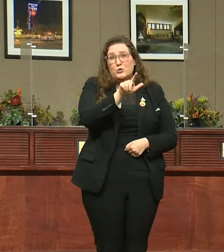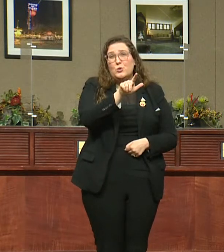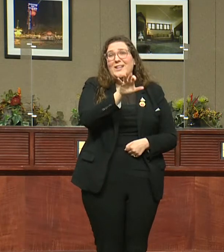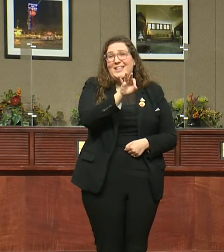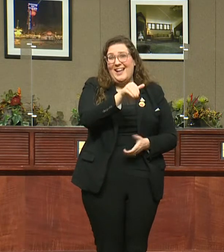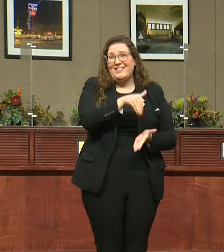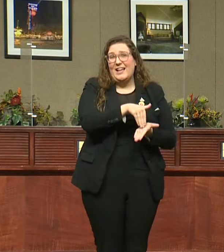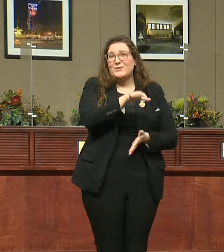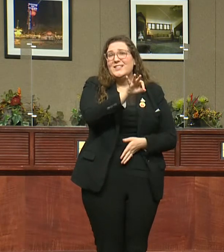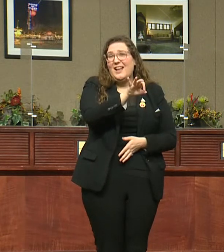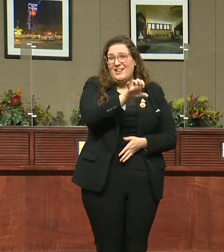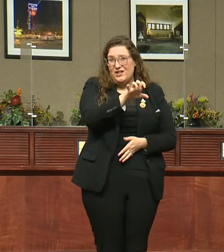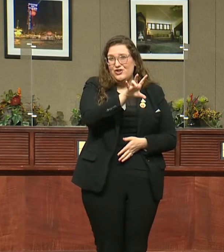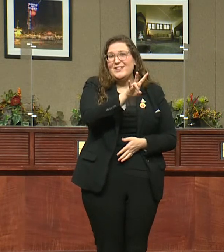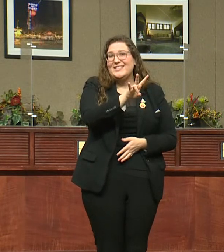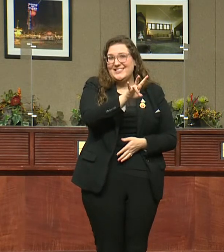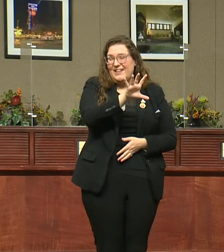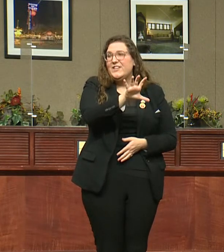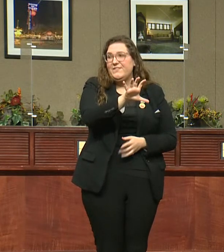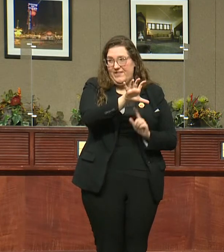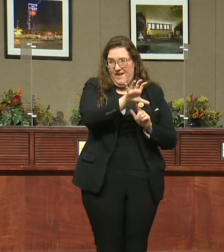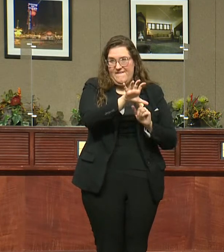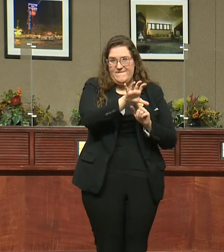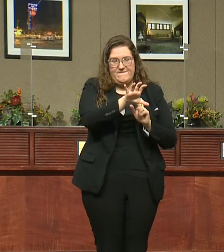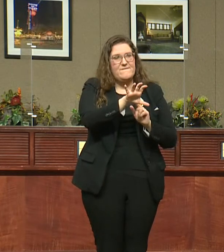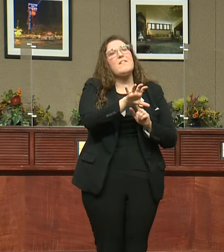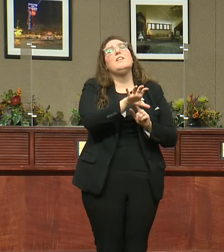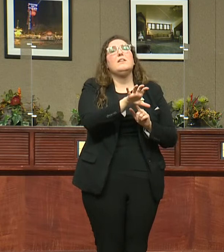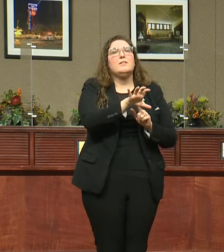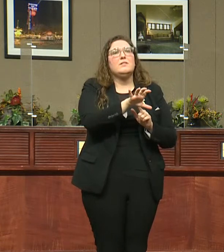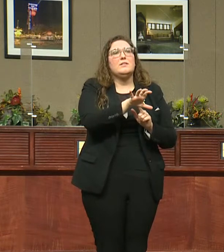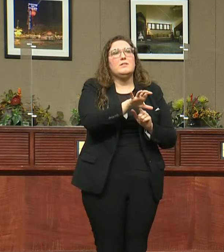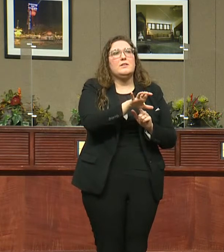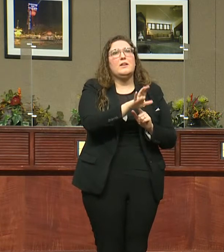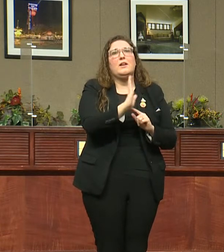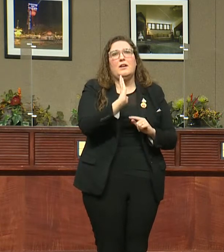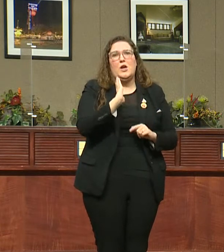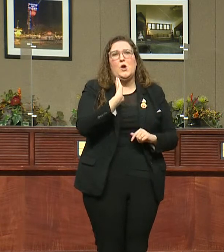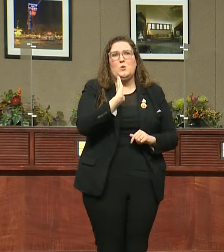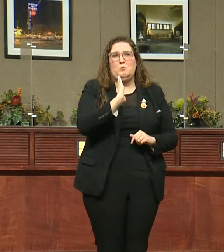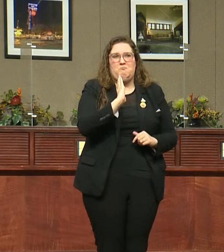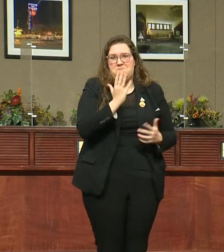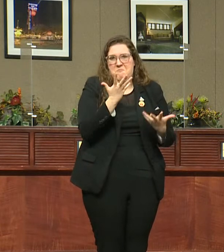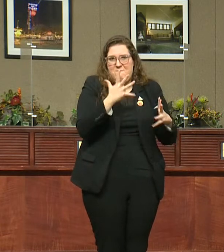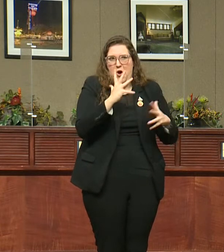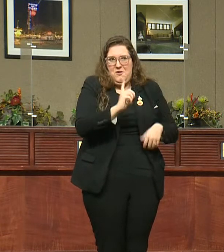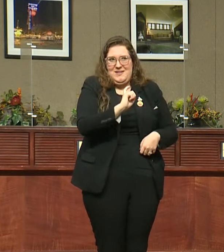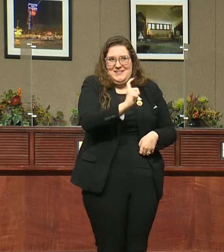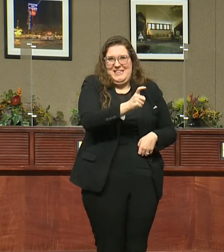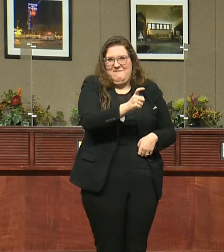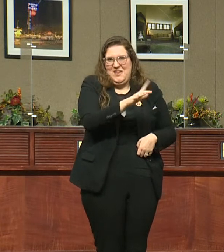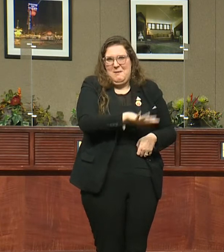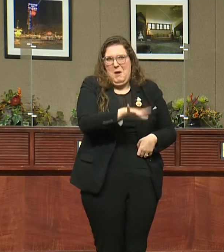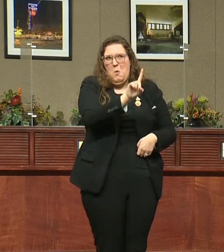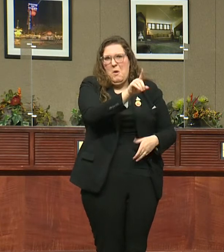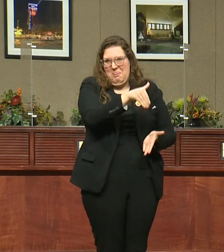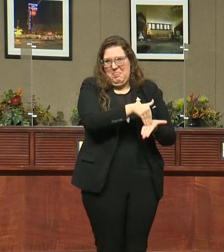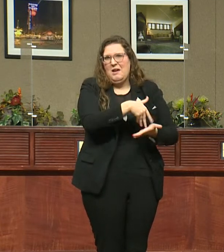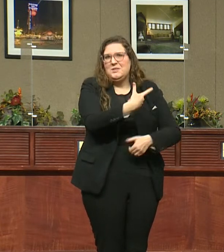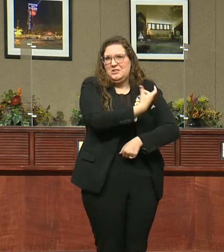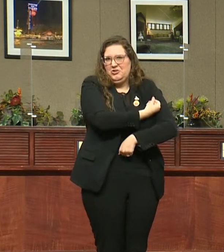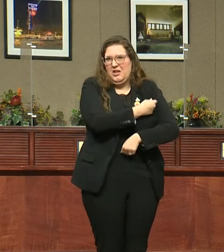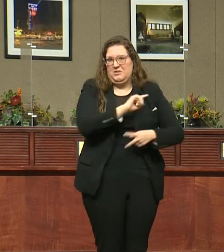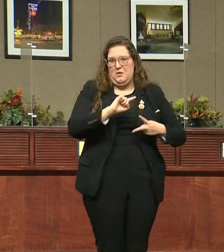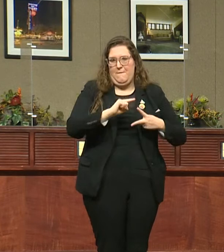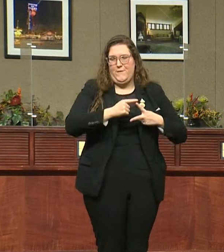29,975 dosage of Pfizer, which will have provided 1,000 already to our community, and it's our expectation